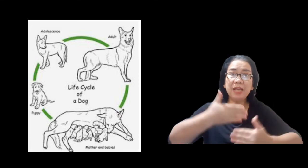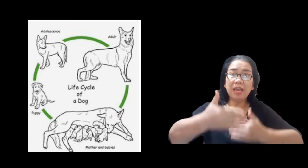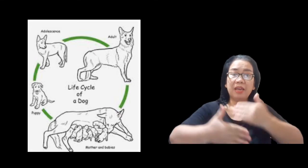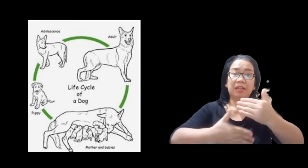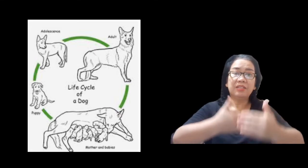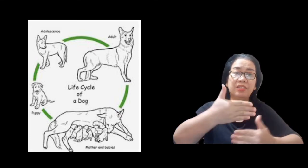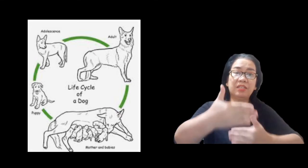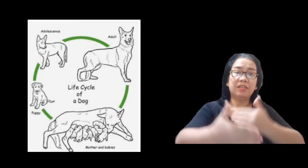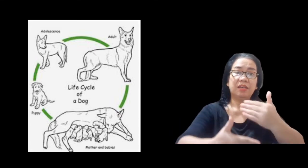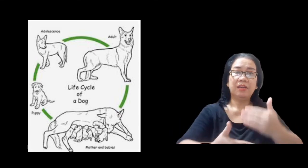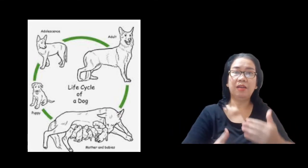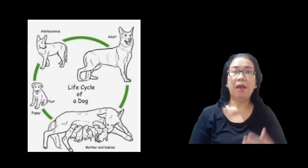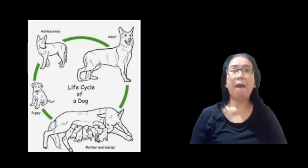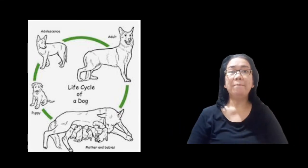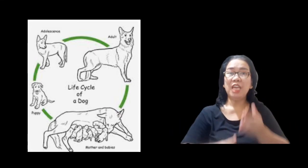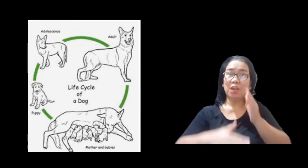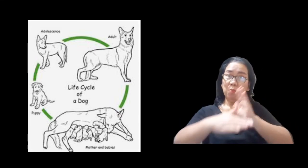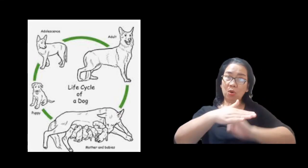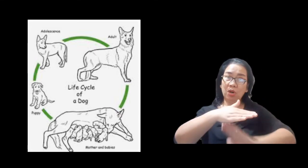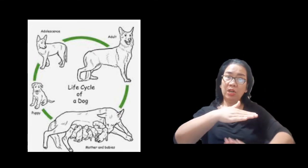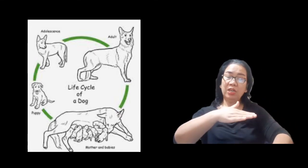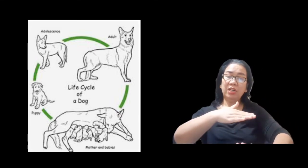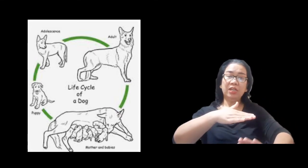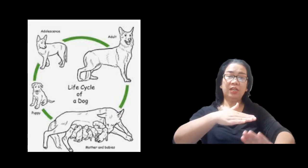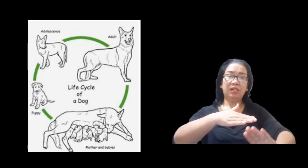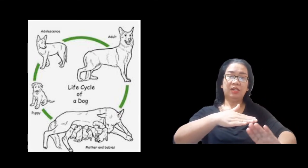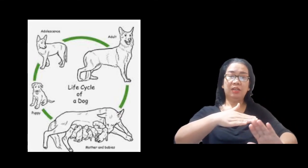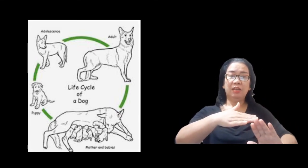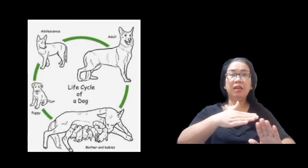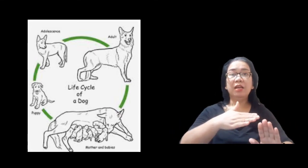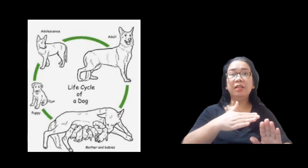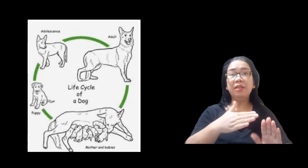life cycles: being born,